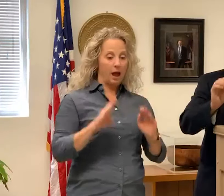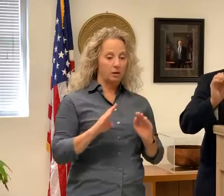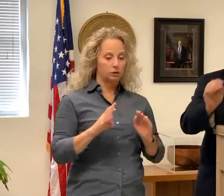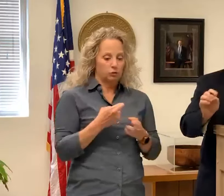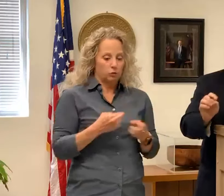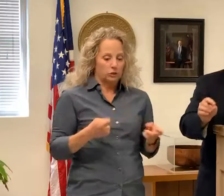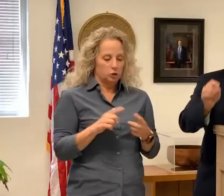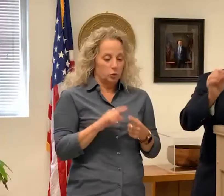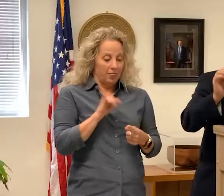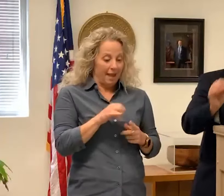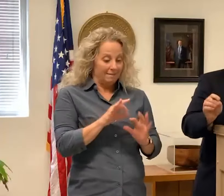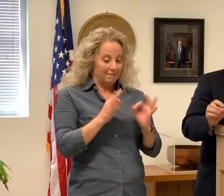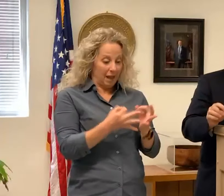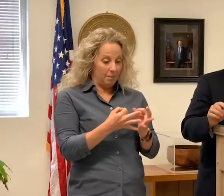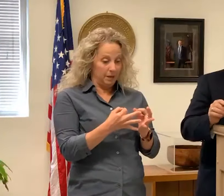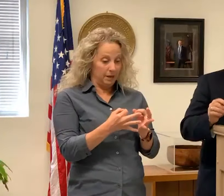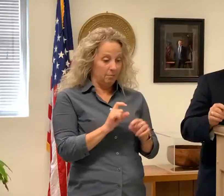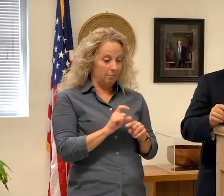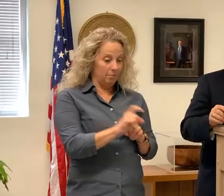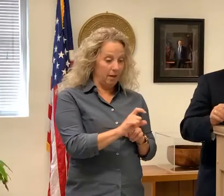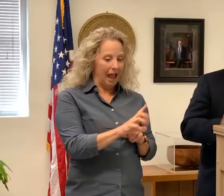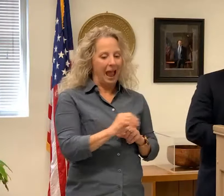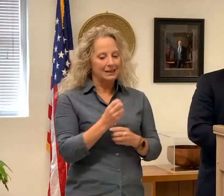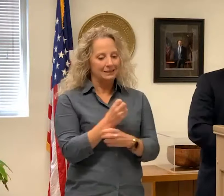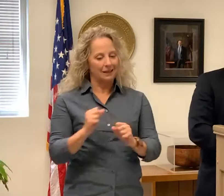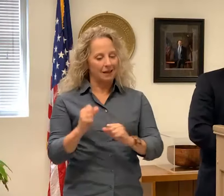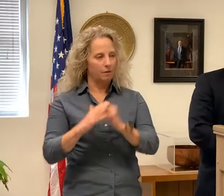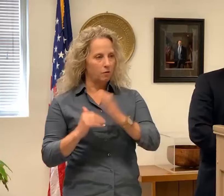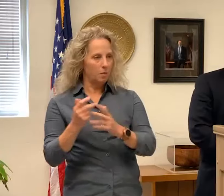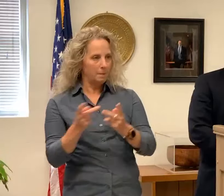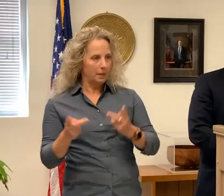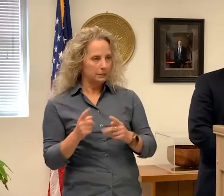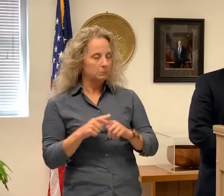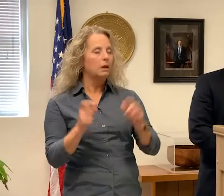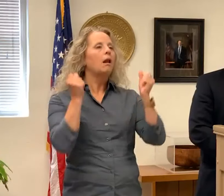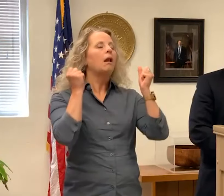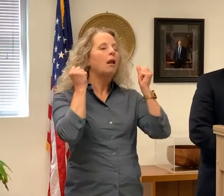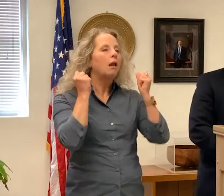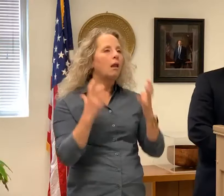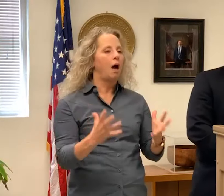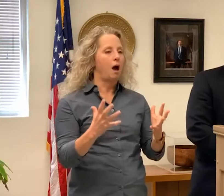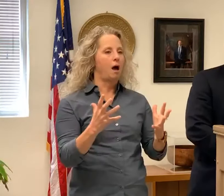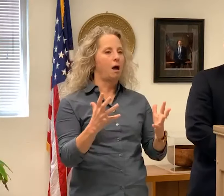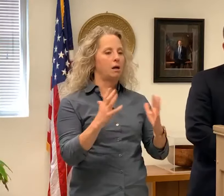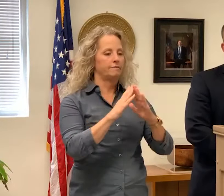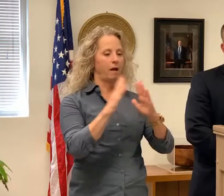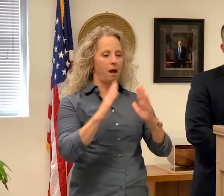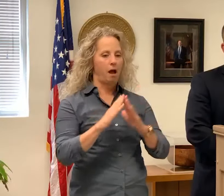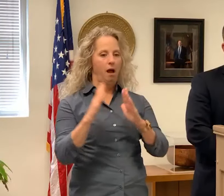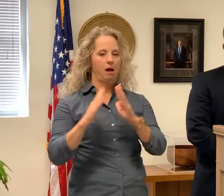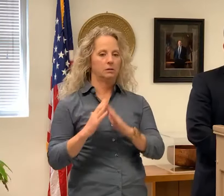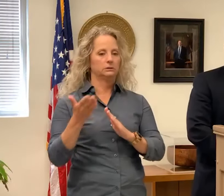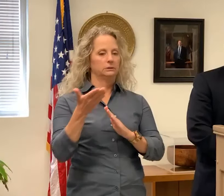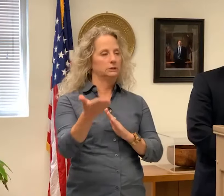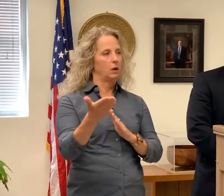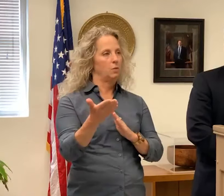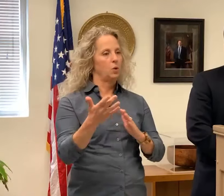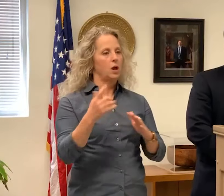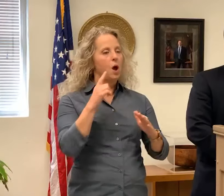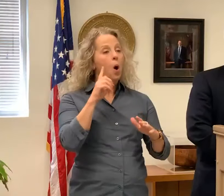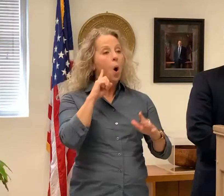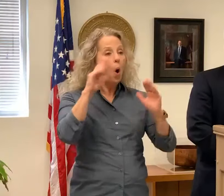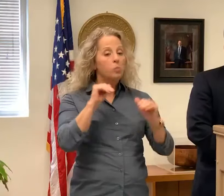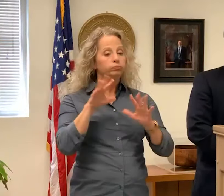there's resources to that family and a safe and comfortable place. But there's a lot of inventory out there that we hope to avail ourselves